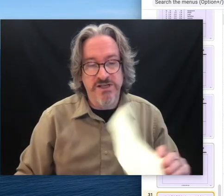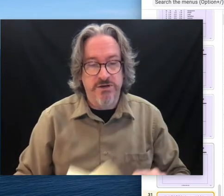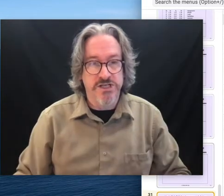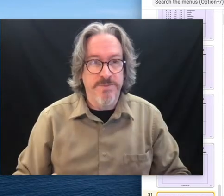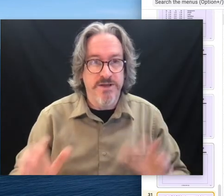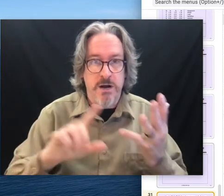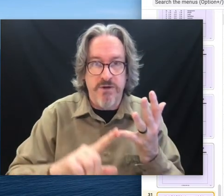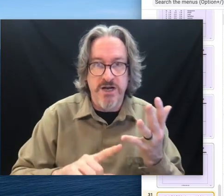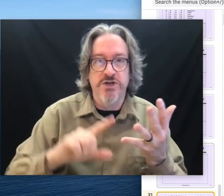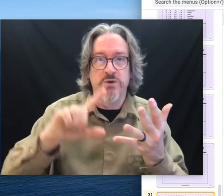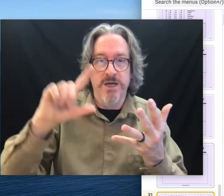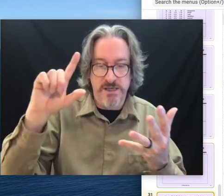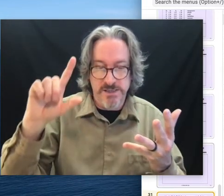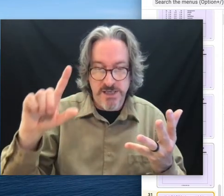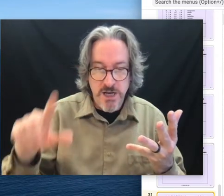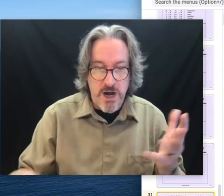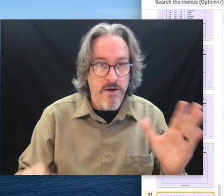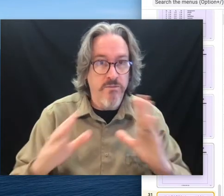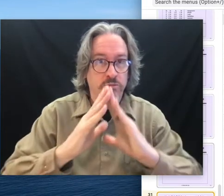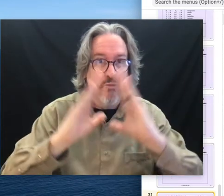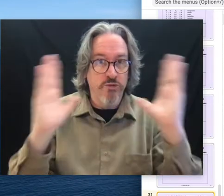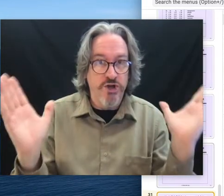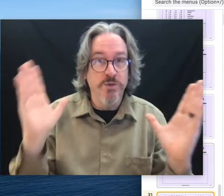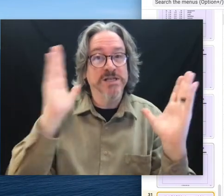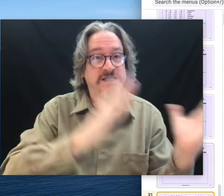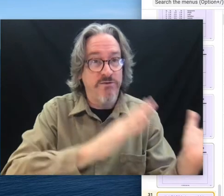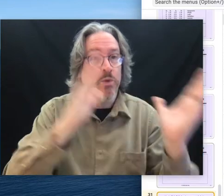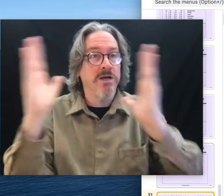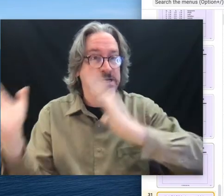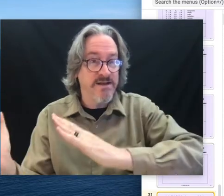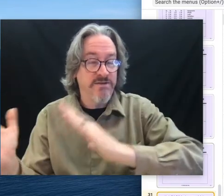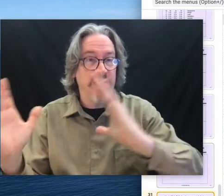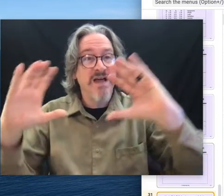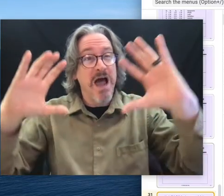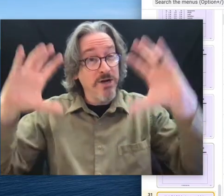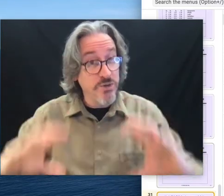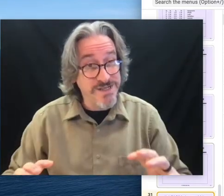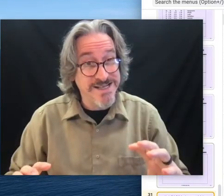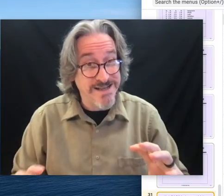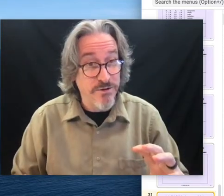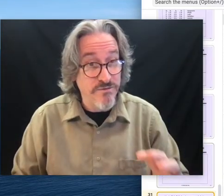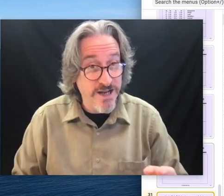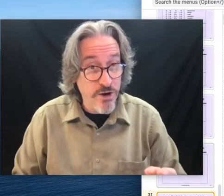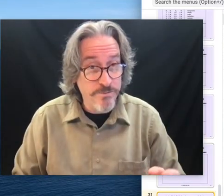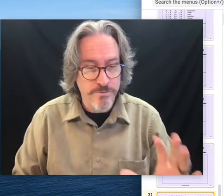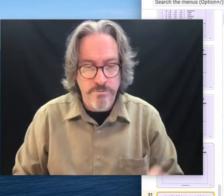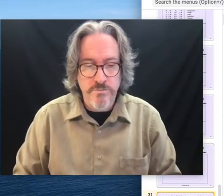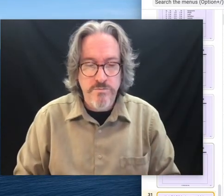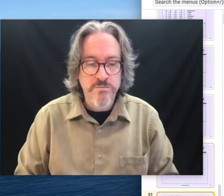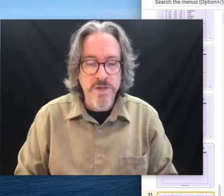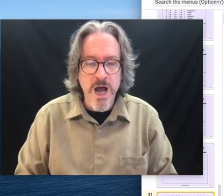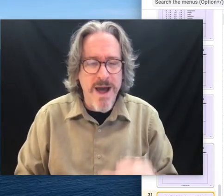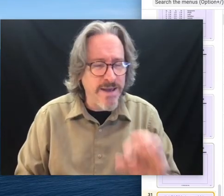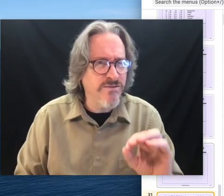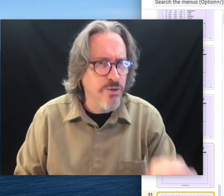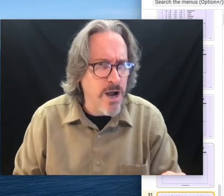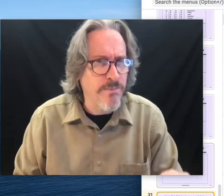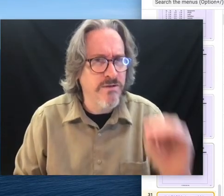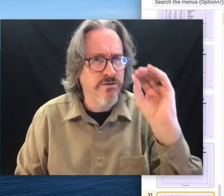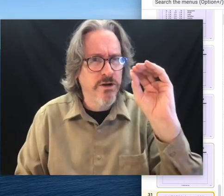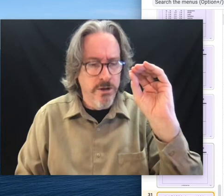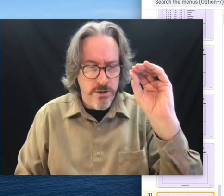everything starts to be the comprehension quiz, the units 7.1 to 7.5. I'm going to do those as a separate video. I may even